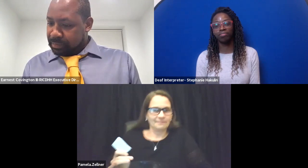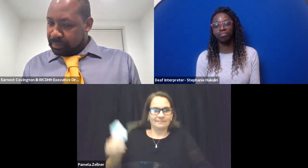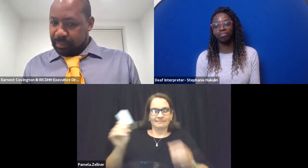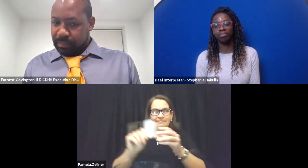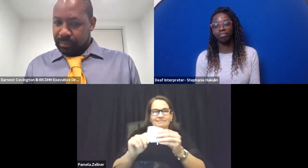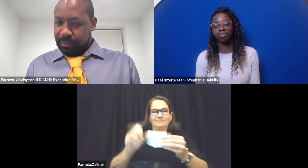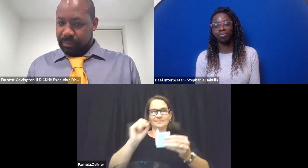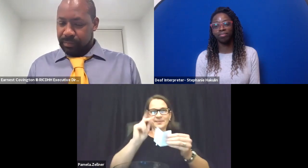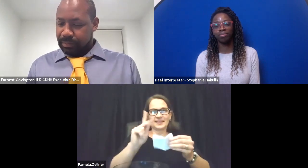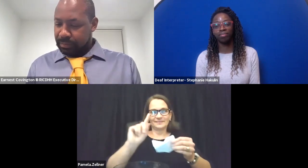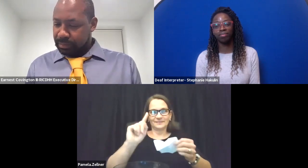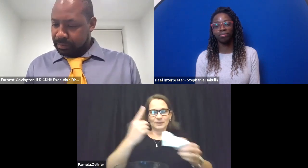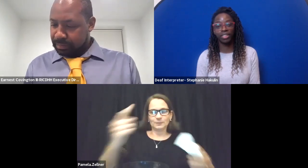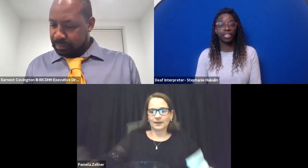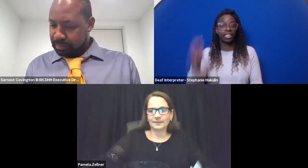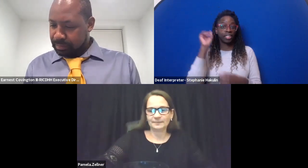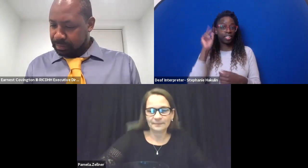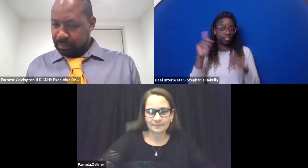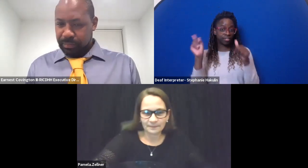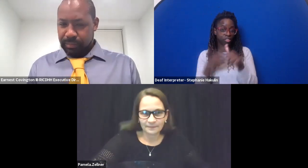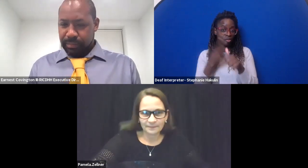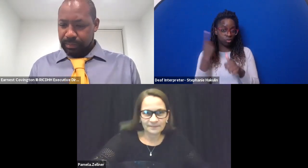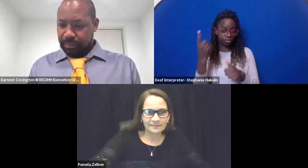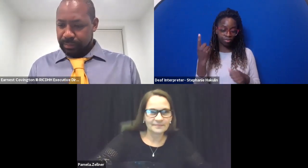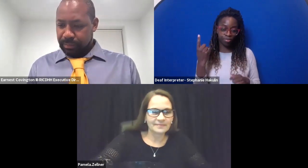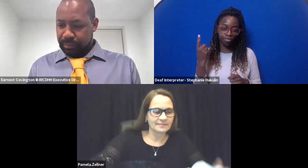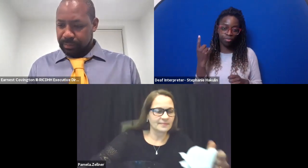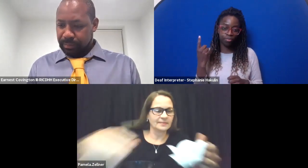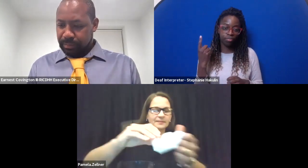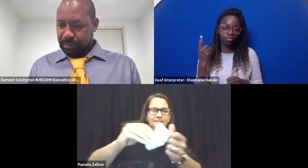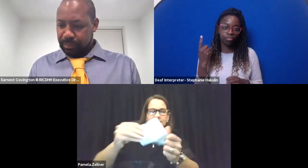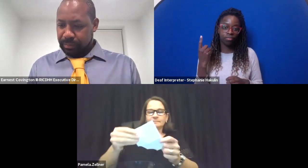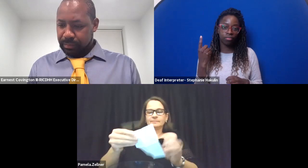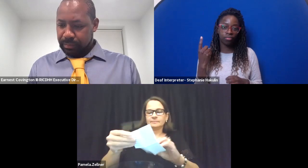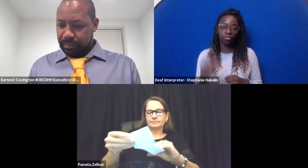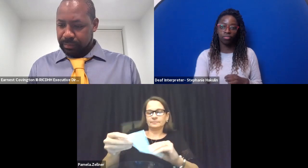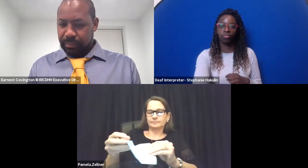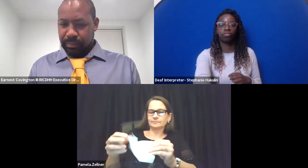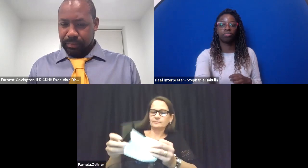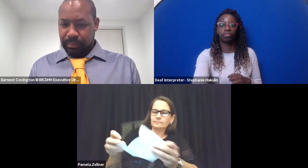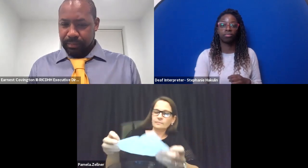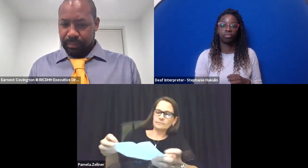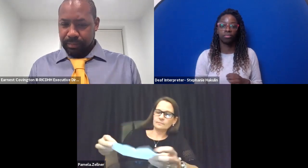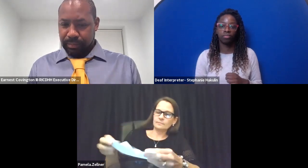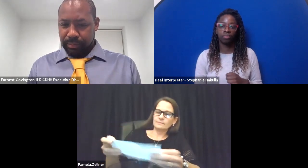All right. First person is, are you ready?